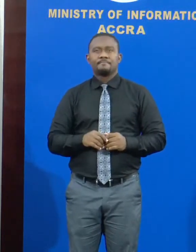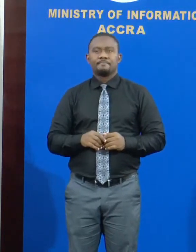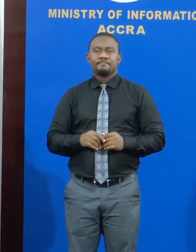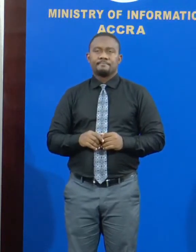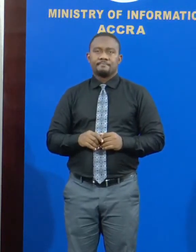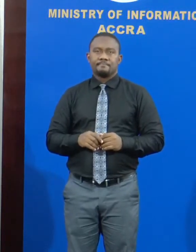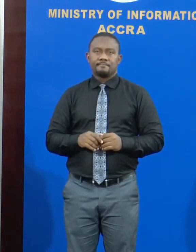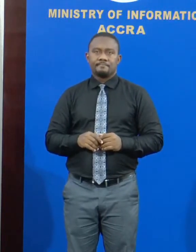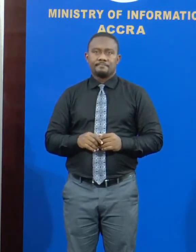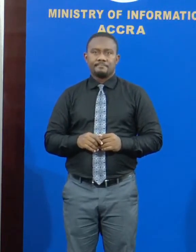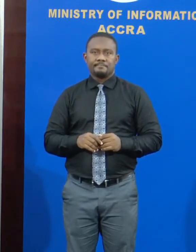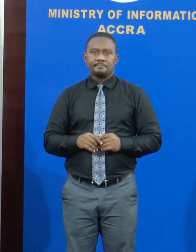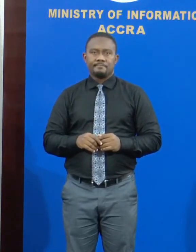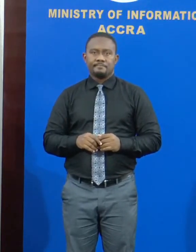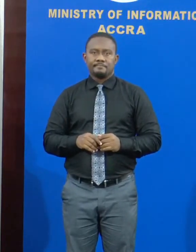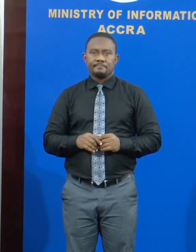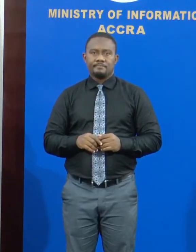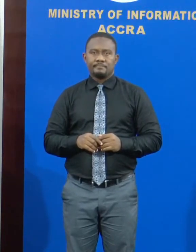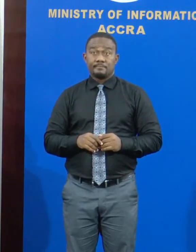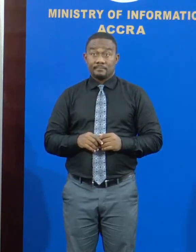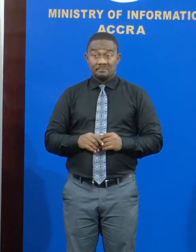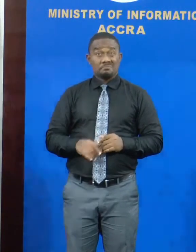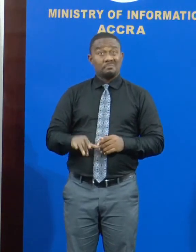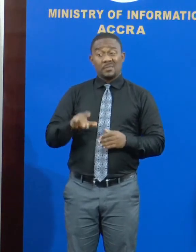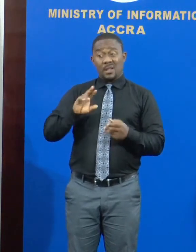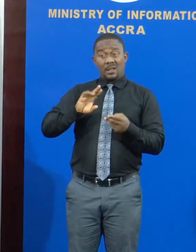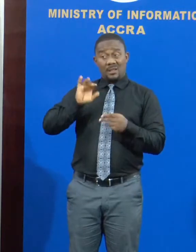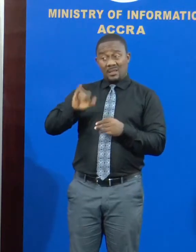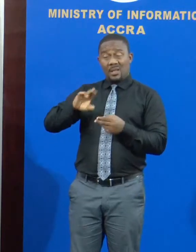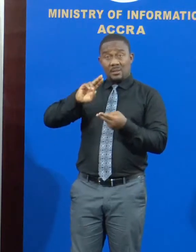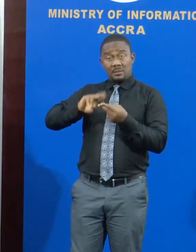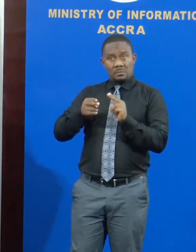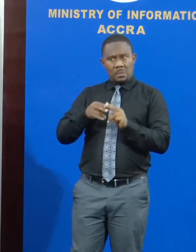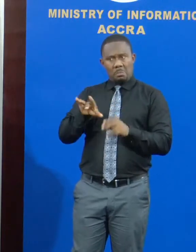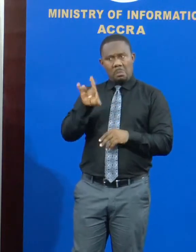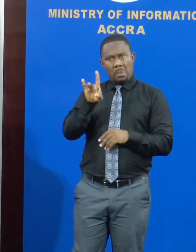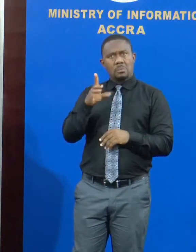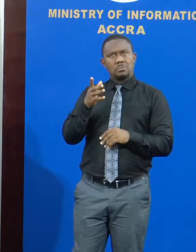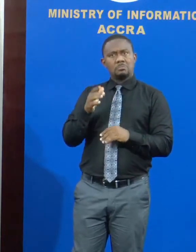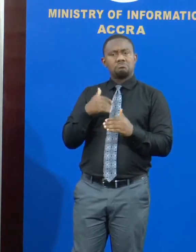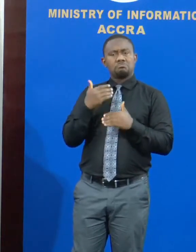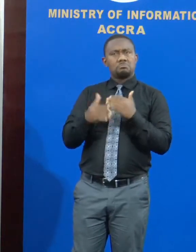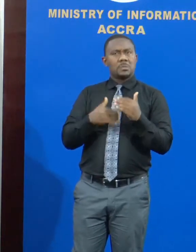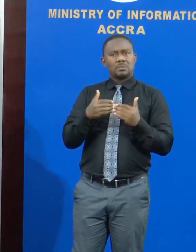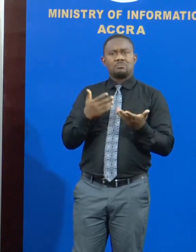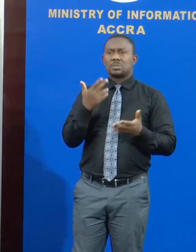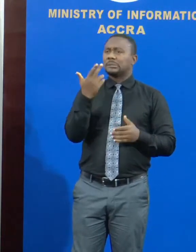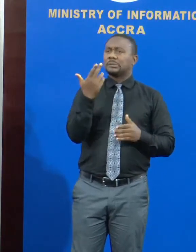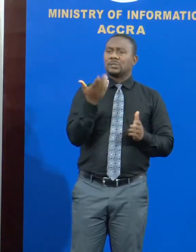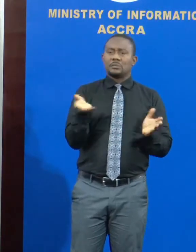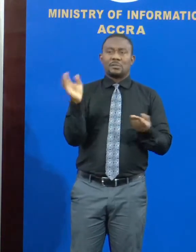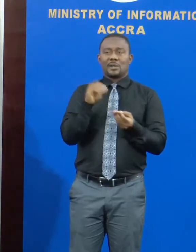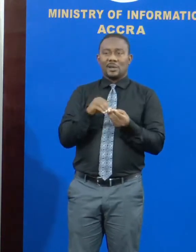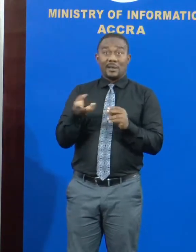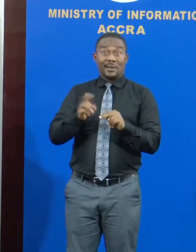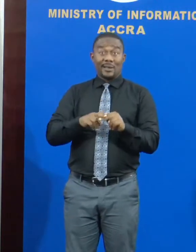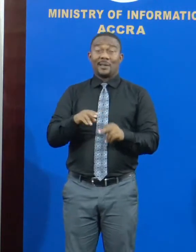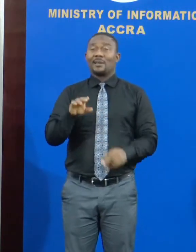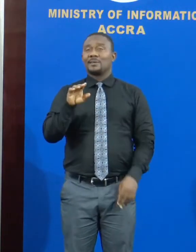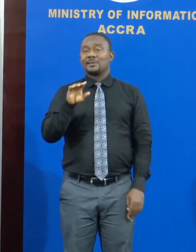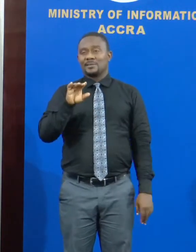And from that eight-digit number, we progressed to a 13-digit